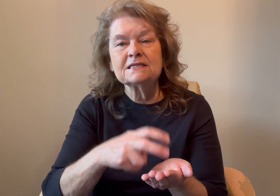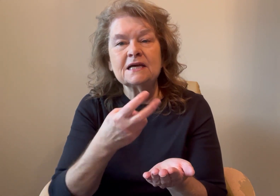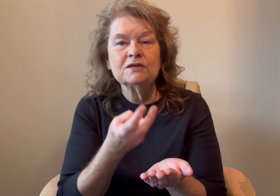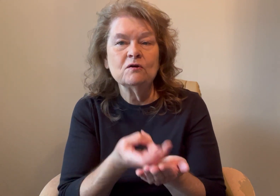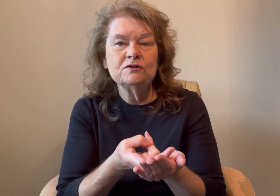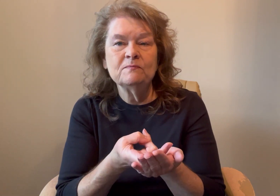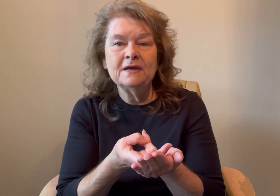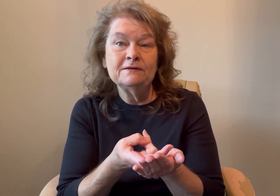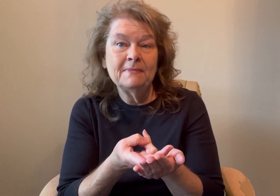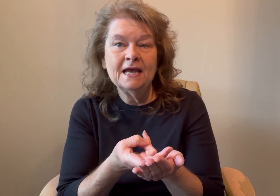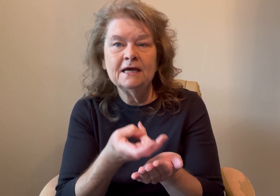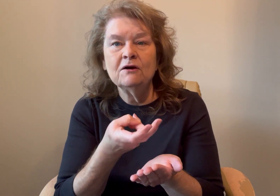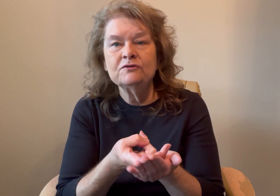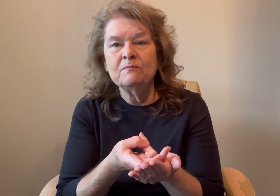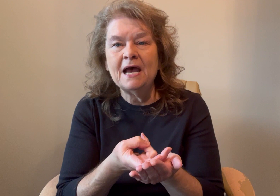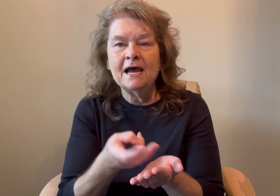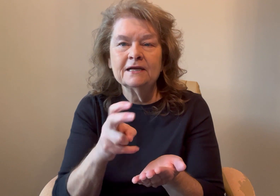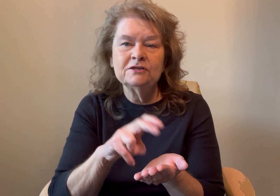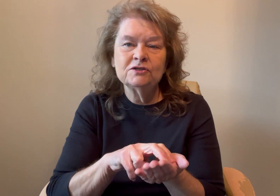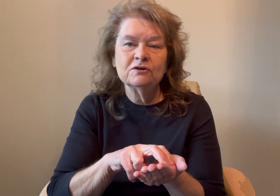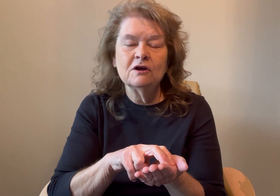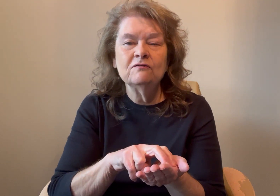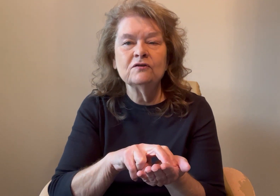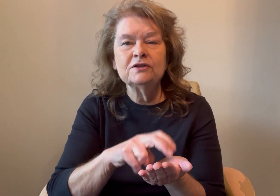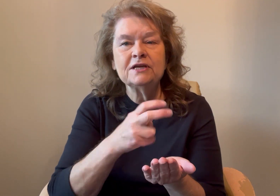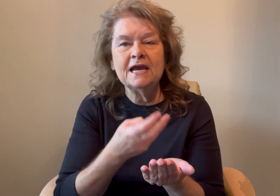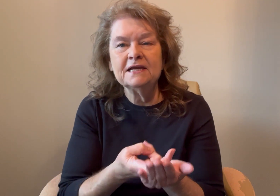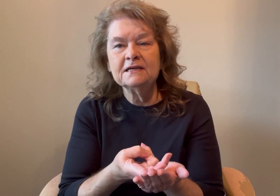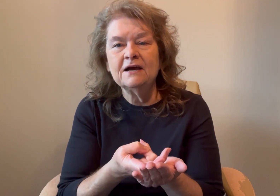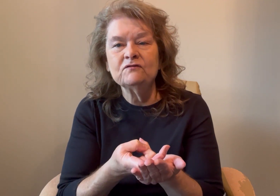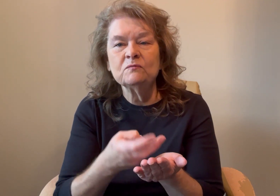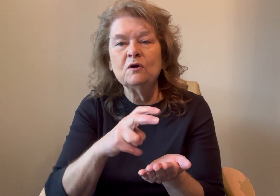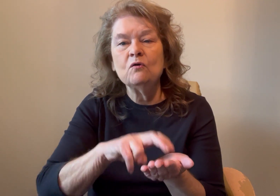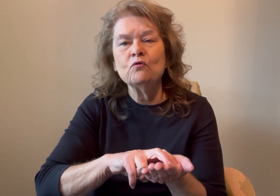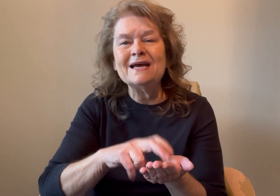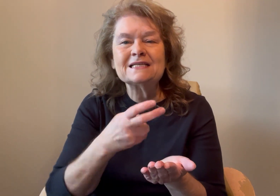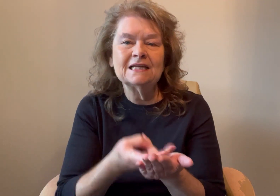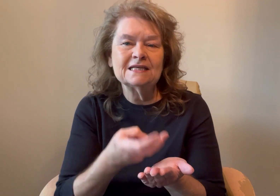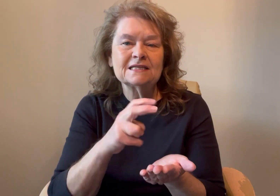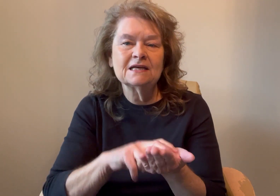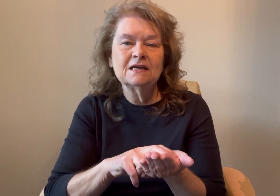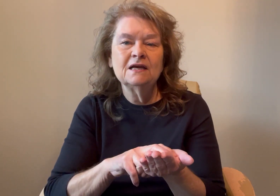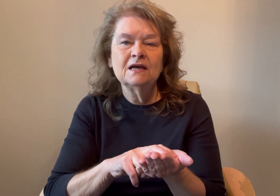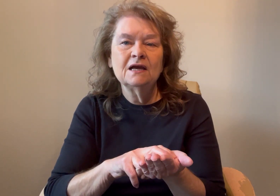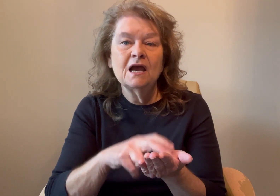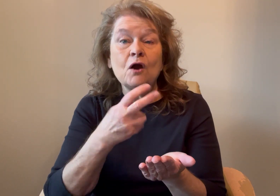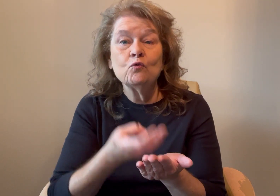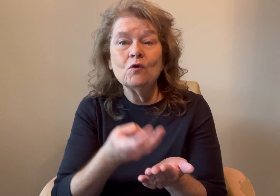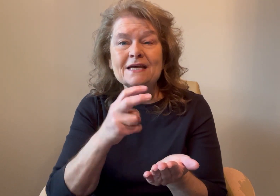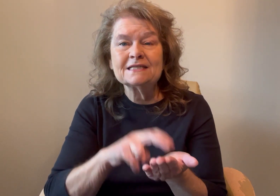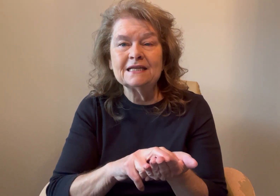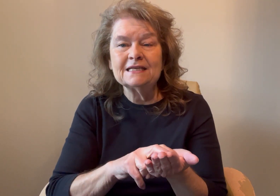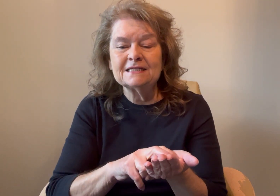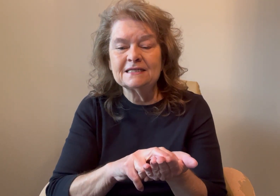like you're in bed on your back and you turn over and you can't get comfortable. Restless. Restless.